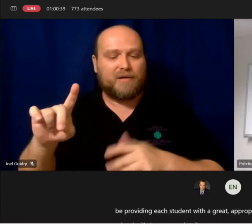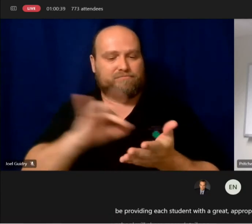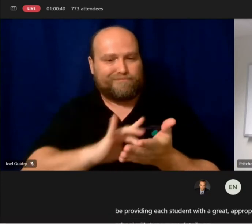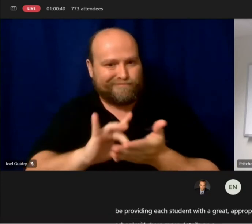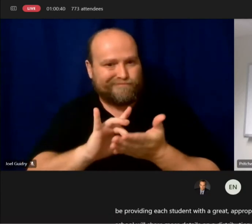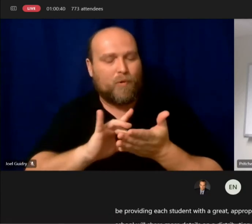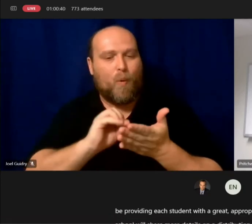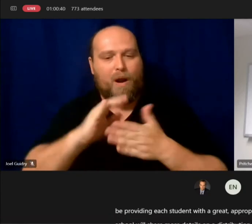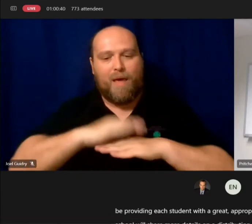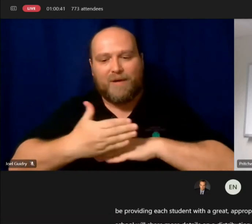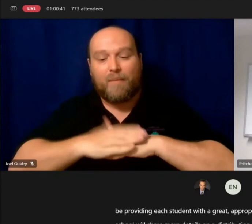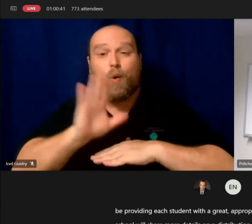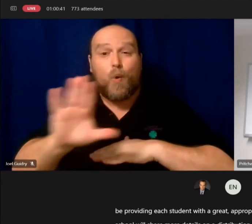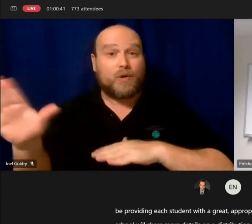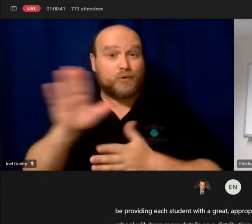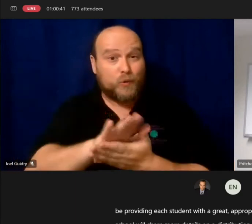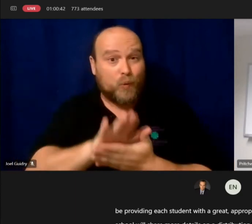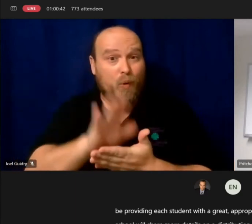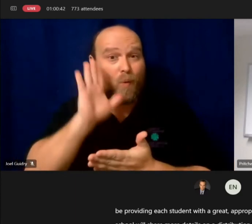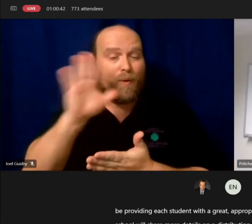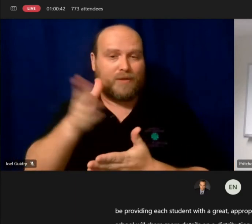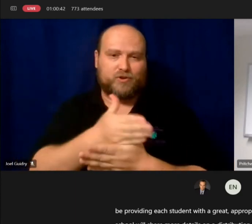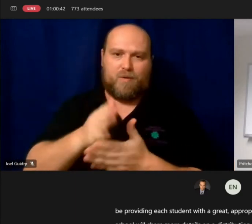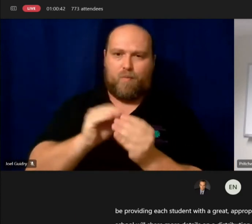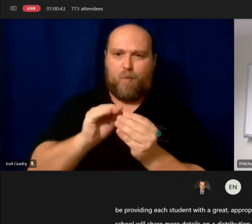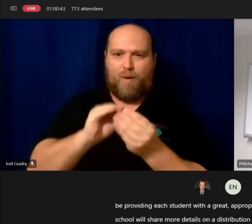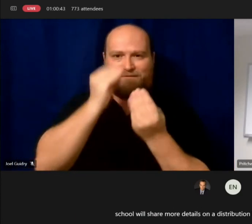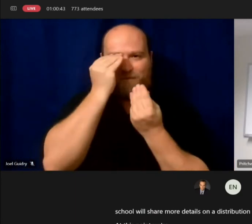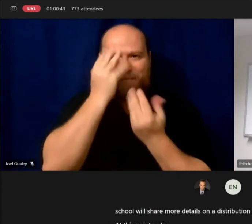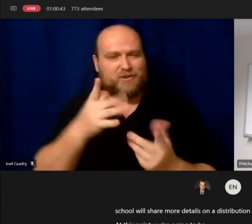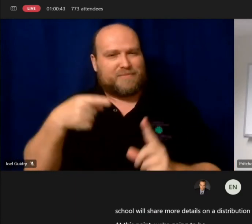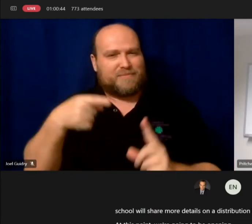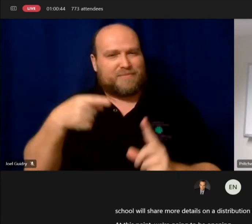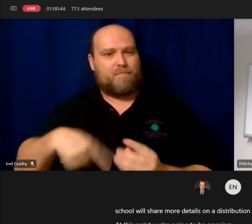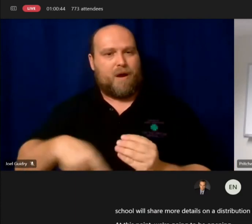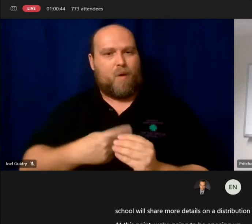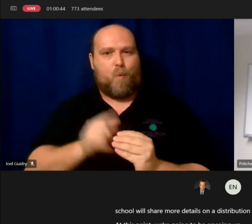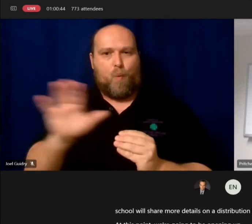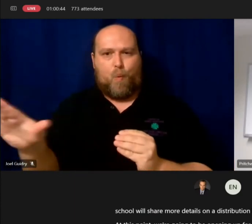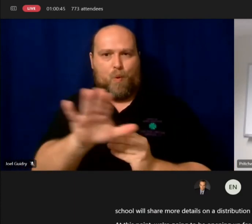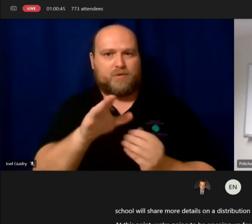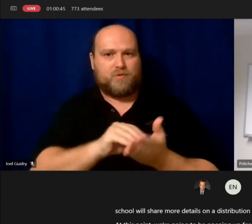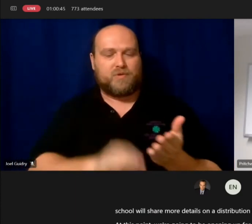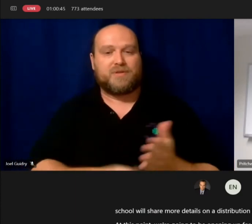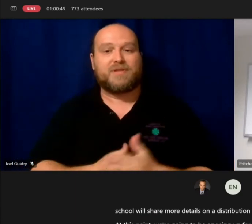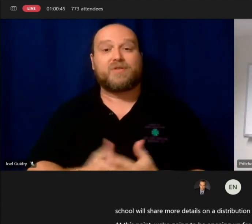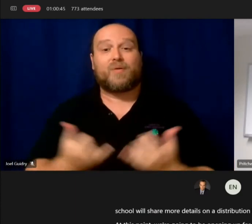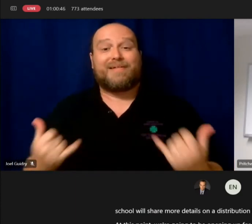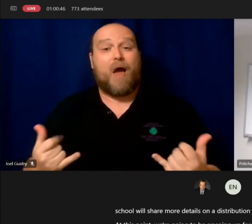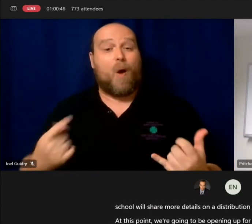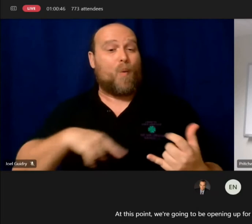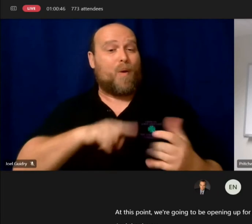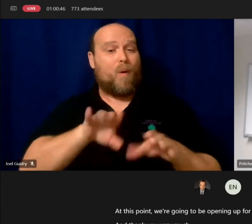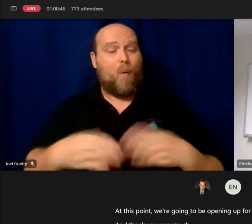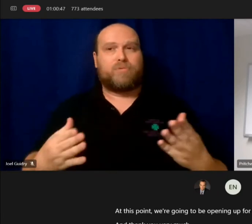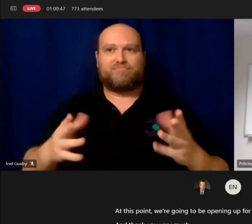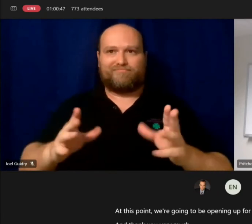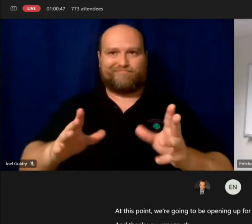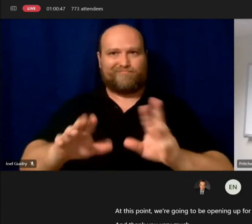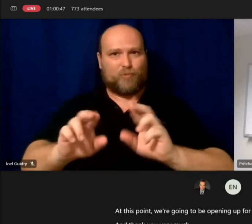school. At this point, we're going to be opening up for questions, and thank you very much.